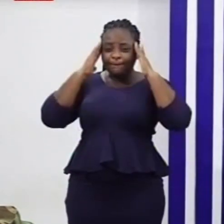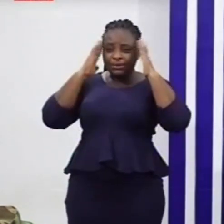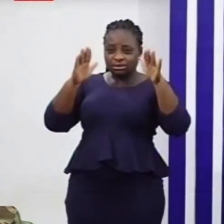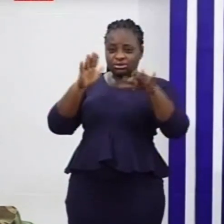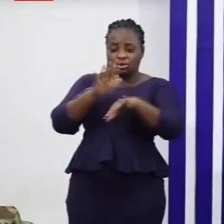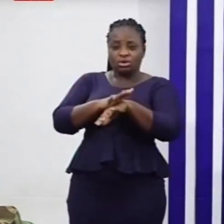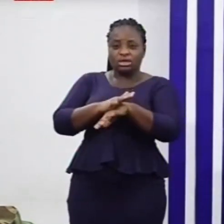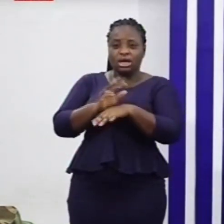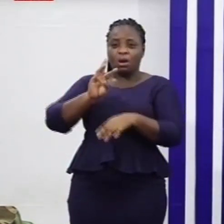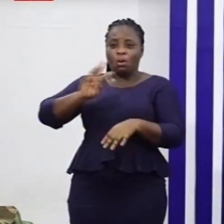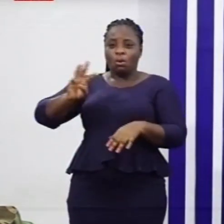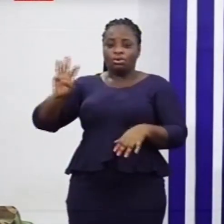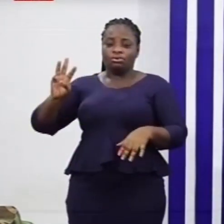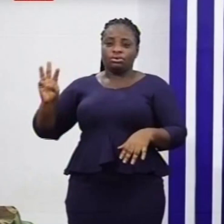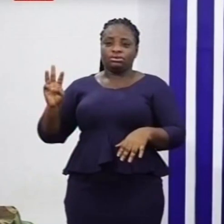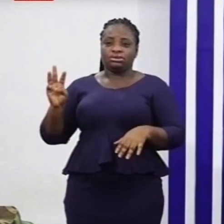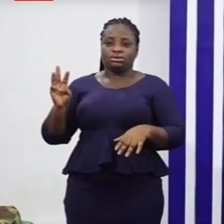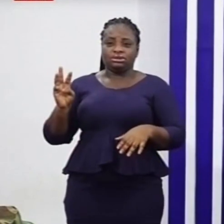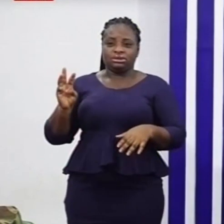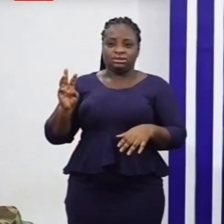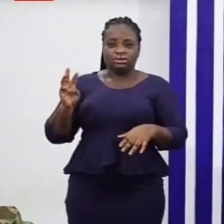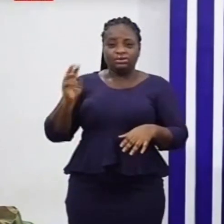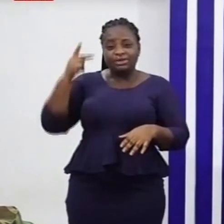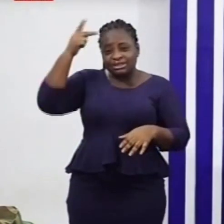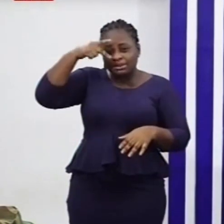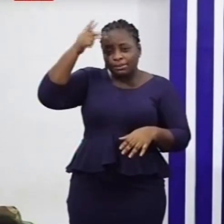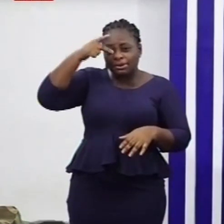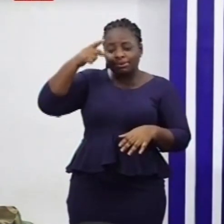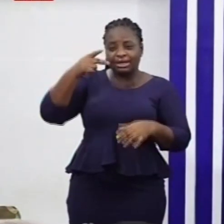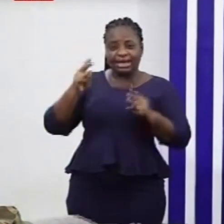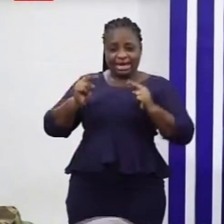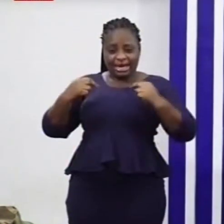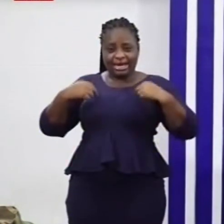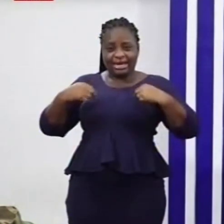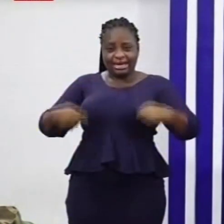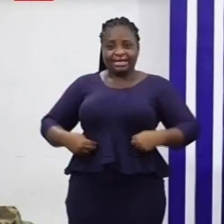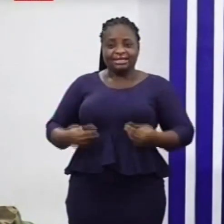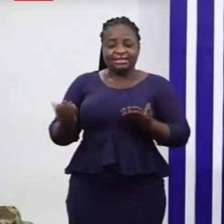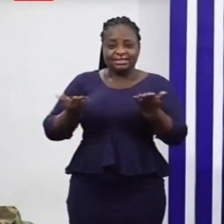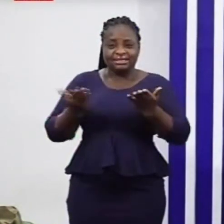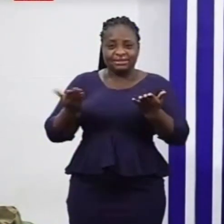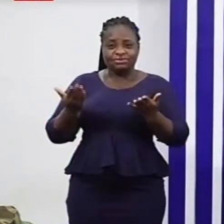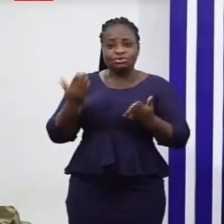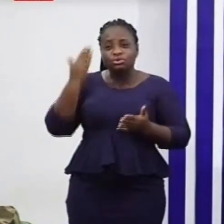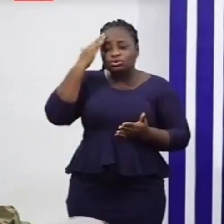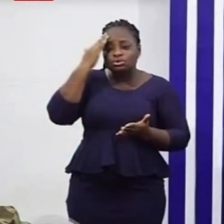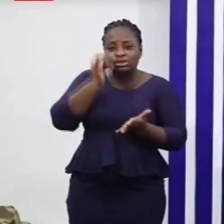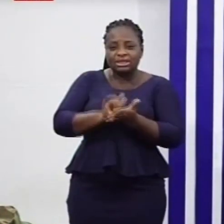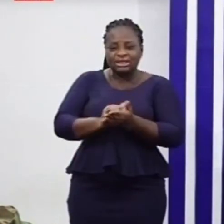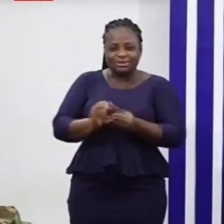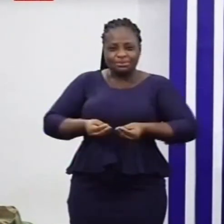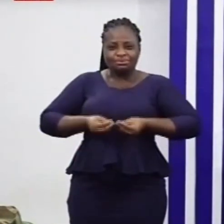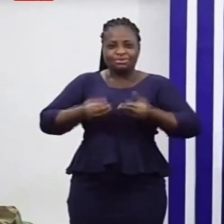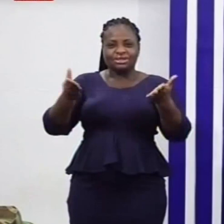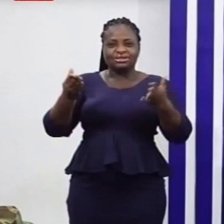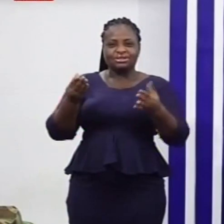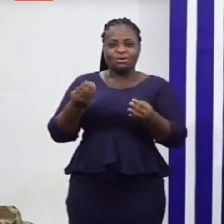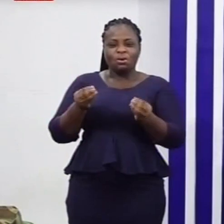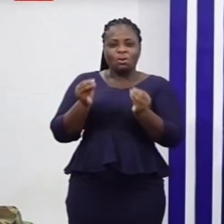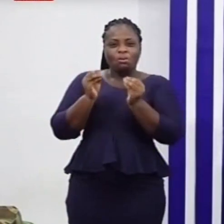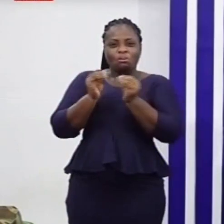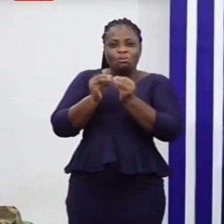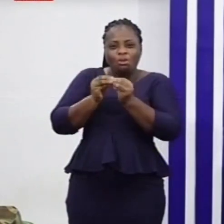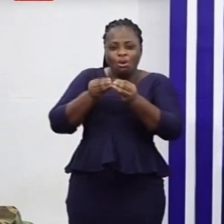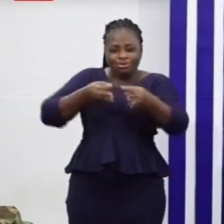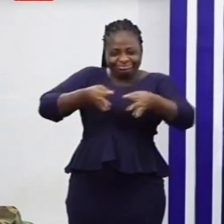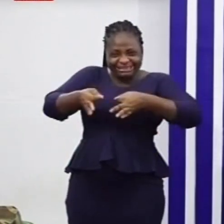official website that we are using for this purpose, the Ghana Health Service website, you'll notice that we are providing some further nuancing or